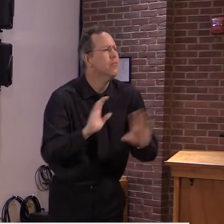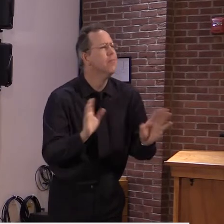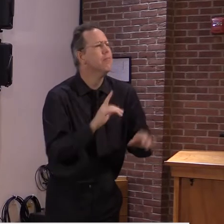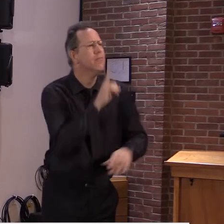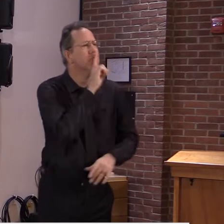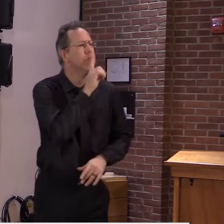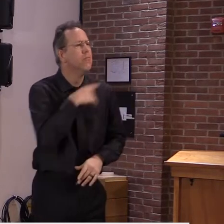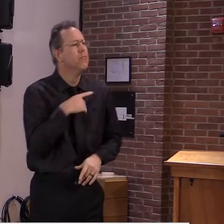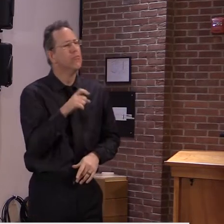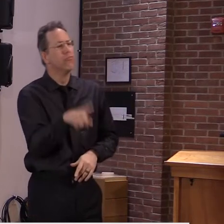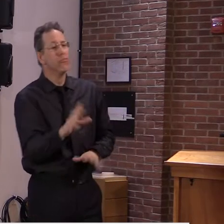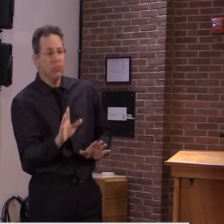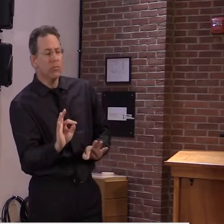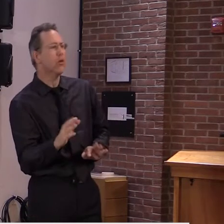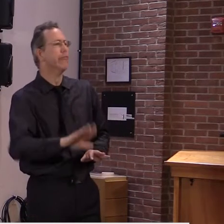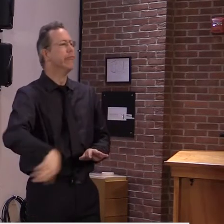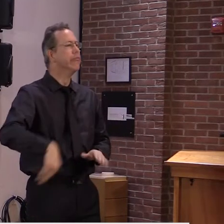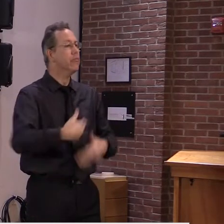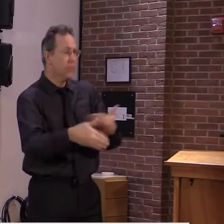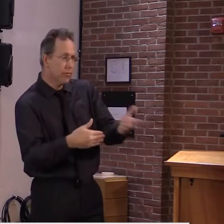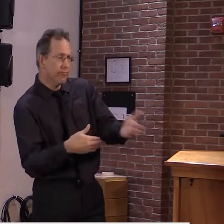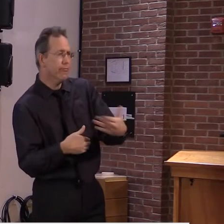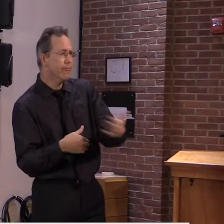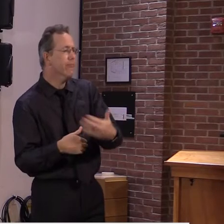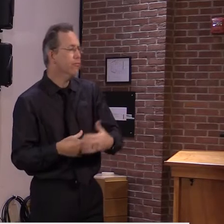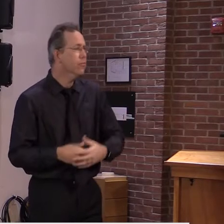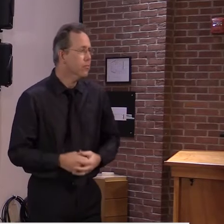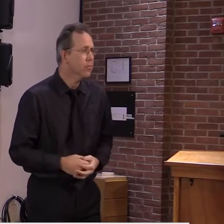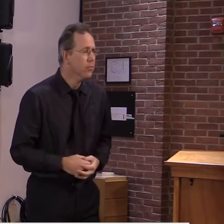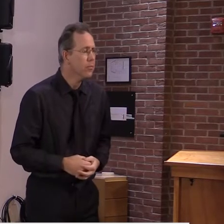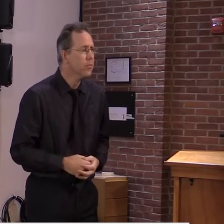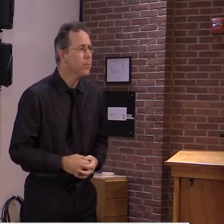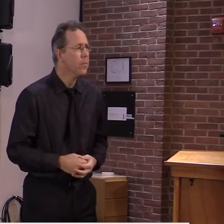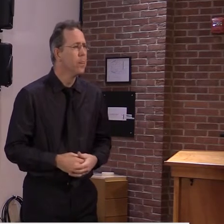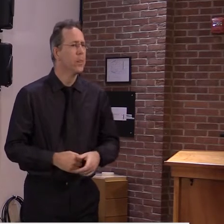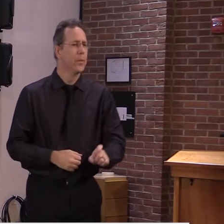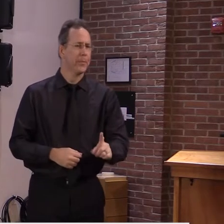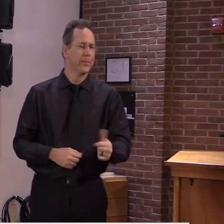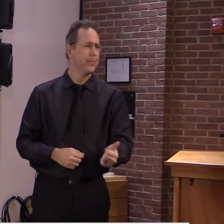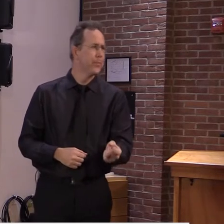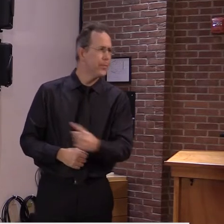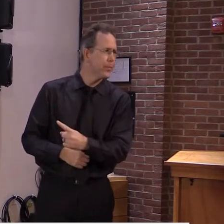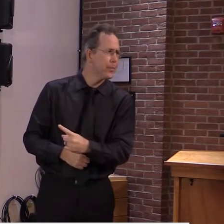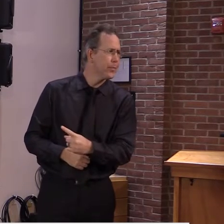Okay, thank you. As well, Aaron, if you recall,